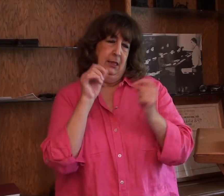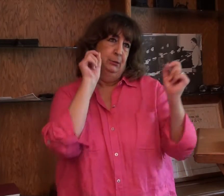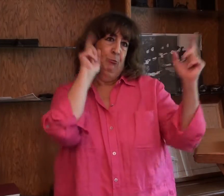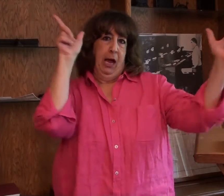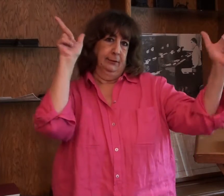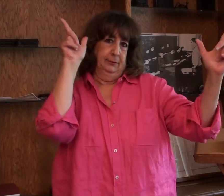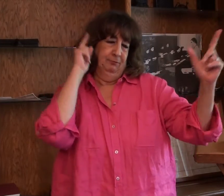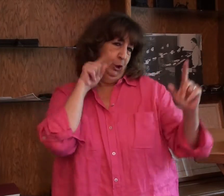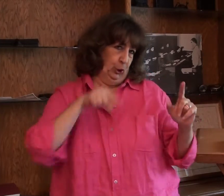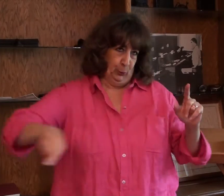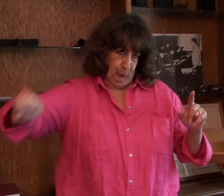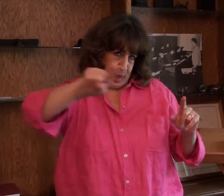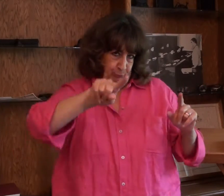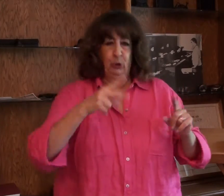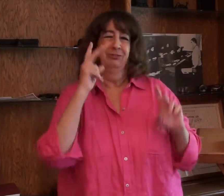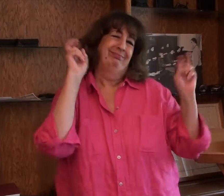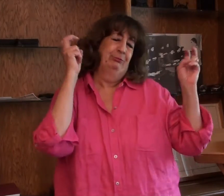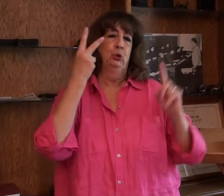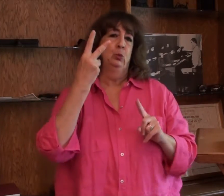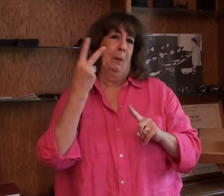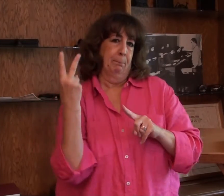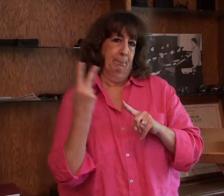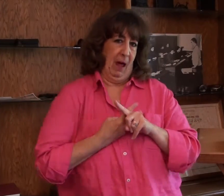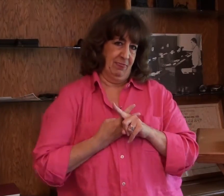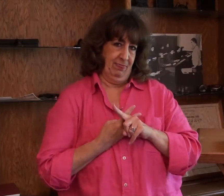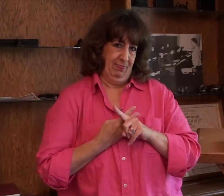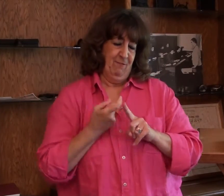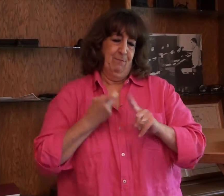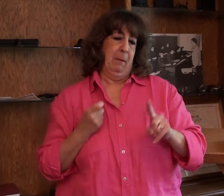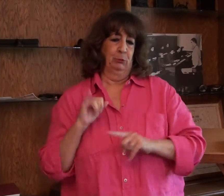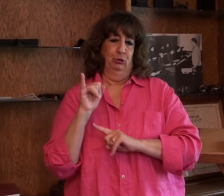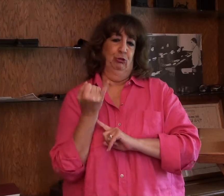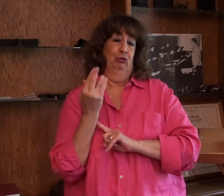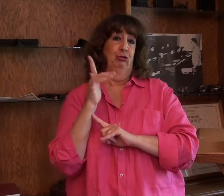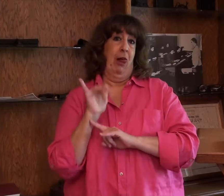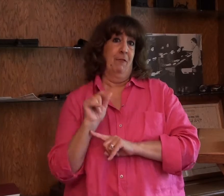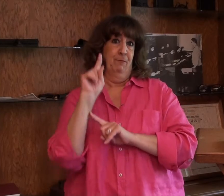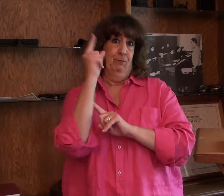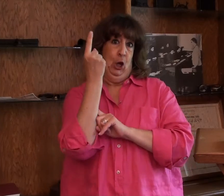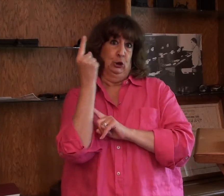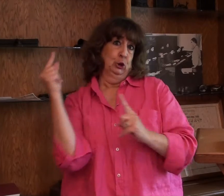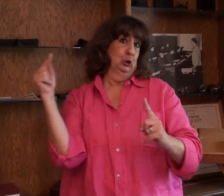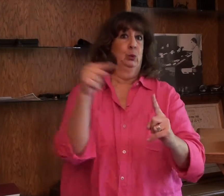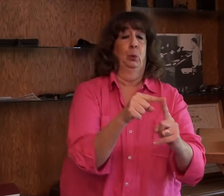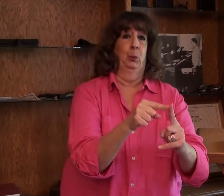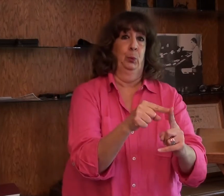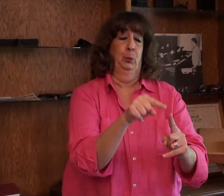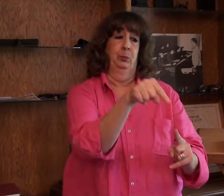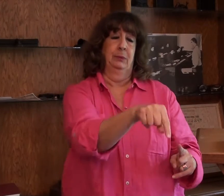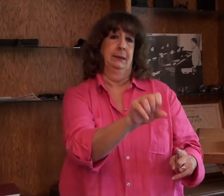it quickly. But we're going to have a surprise. July 1st, when the